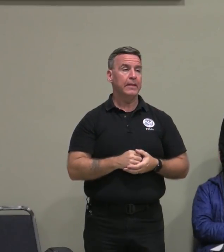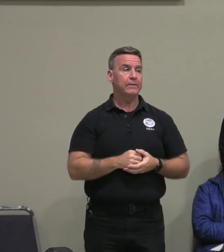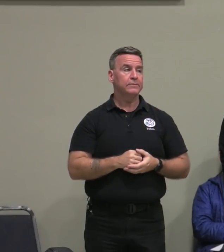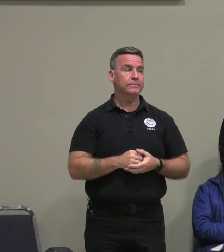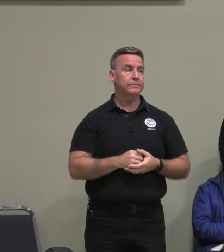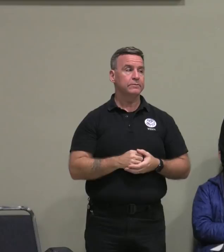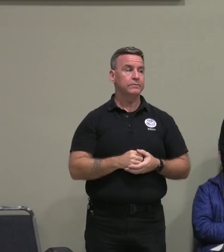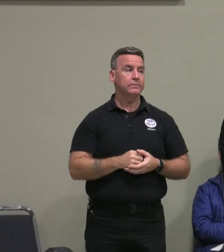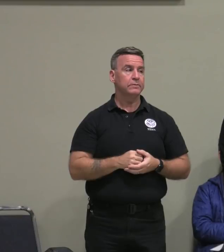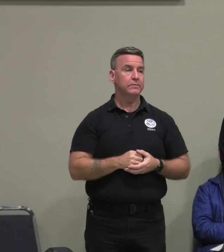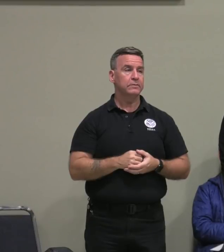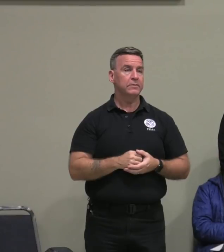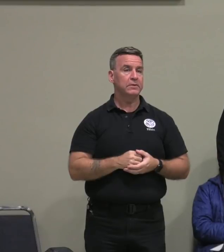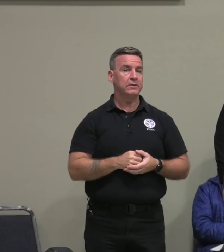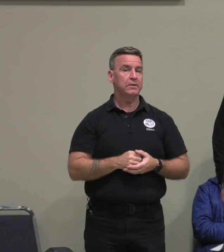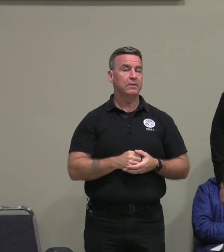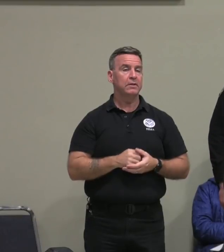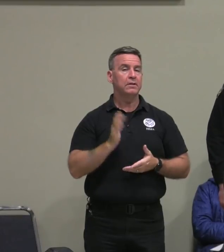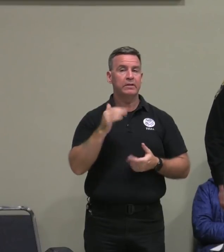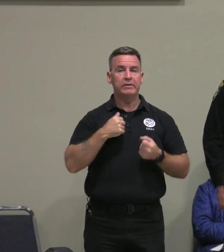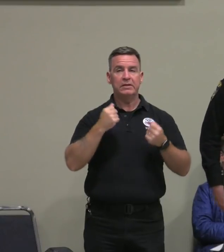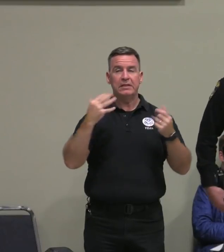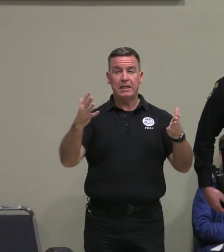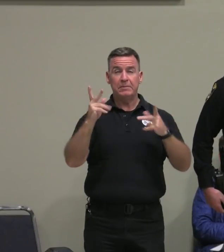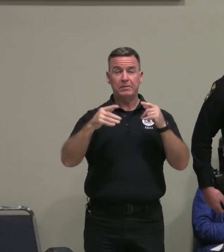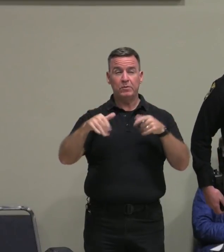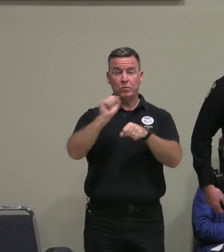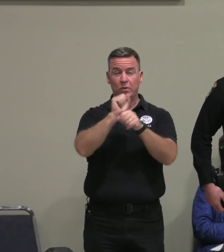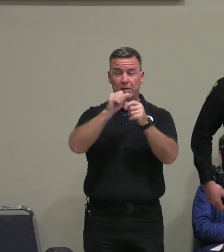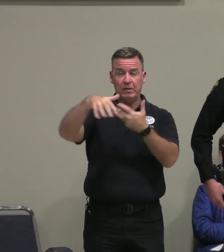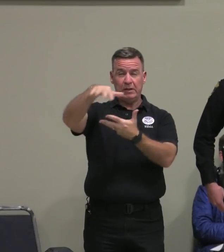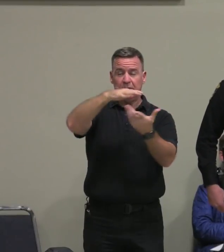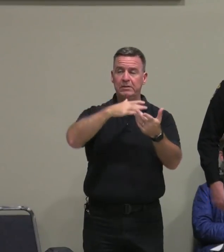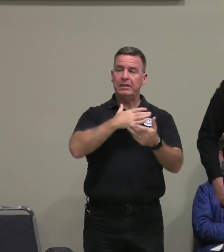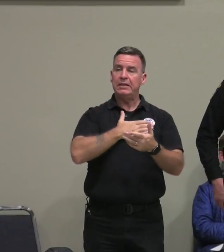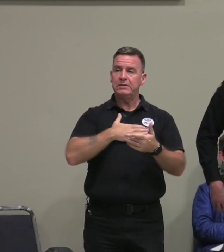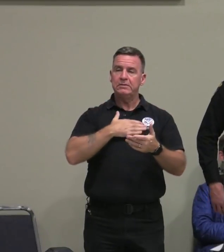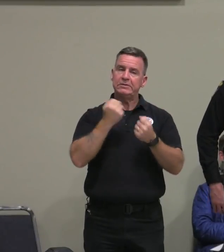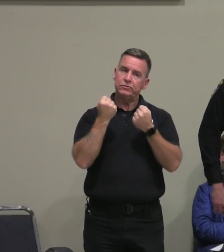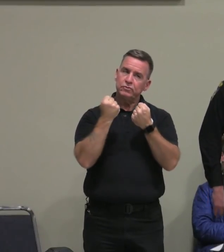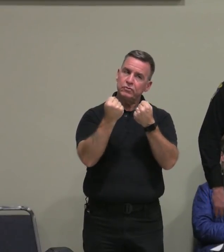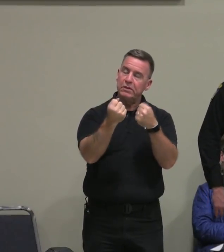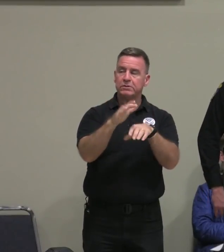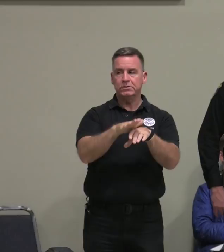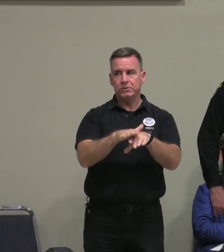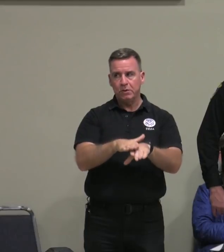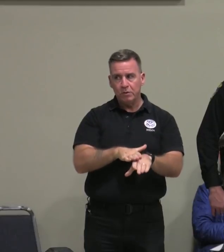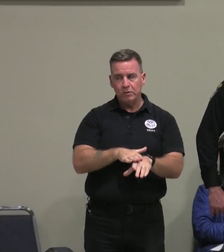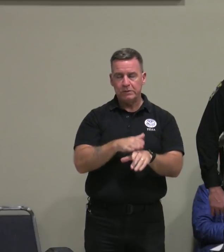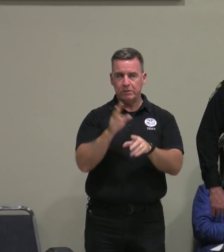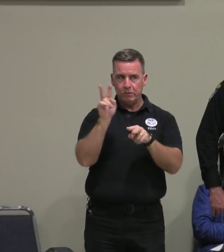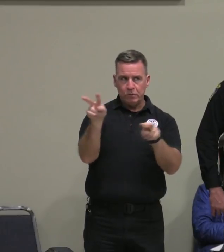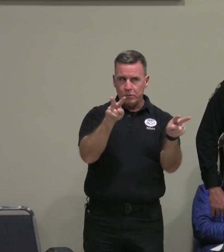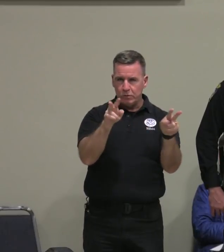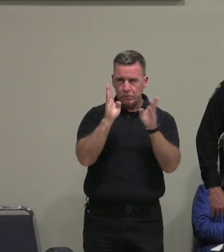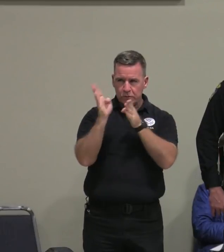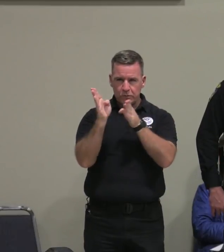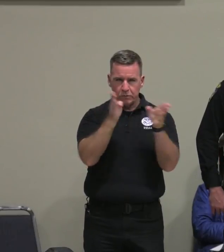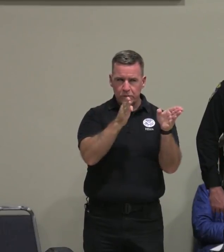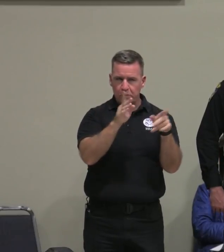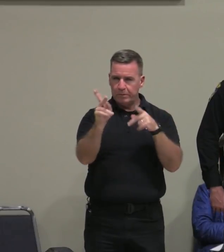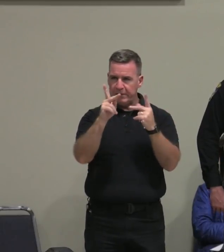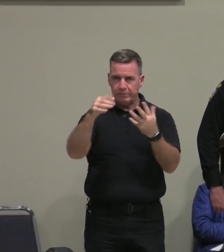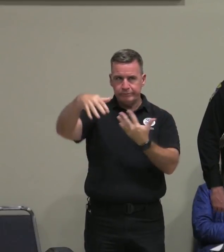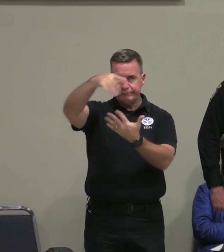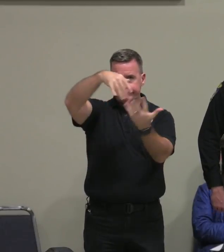And there's going to be a significant amount of crews working in the area. So we do ask that you drive slow and you're mindful of all the